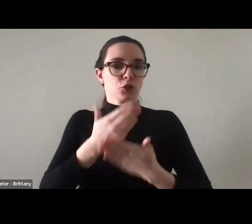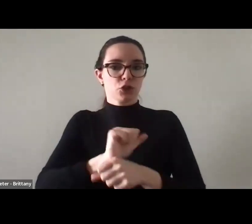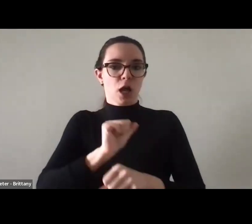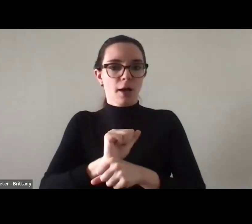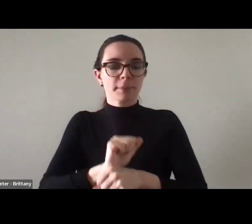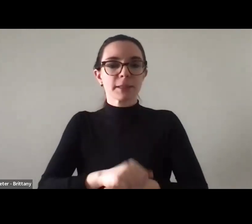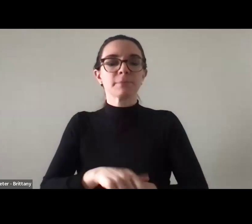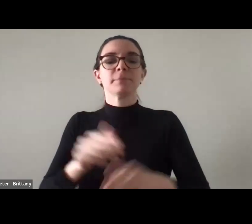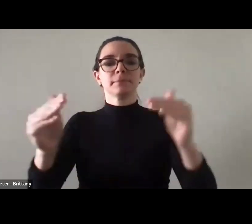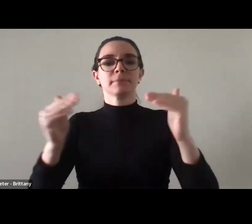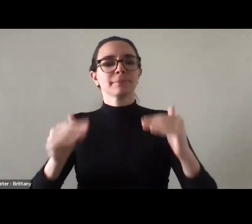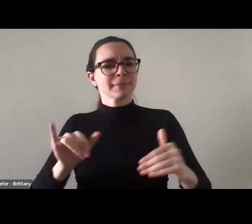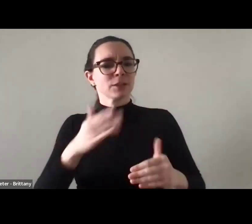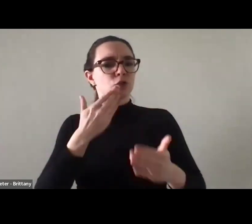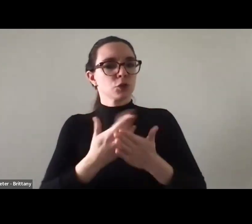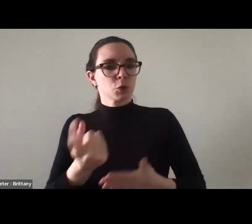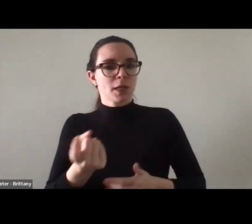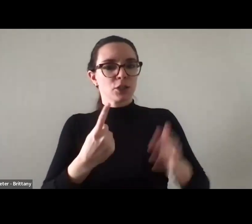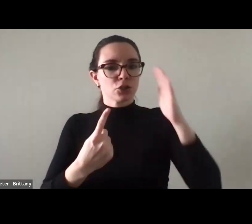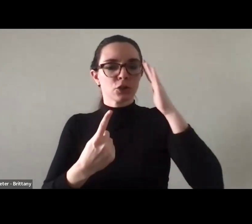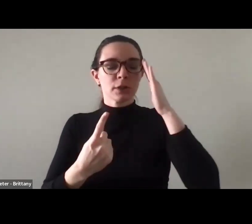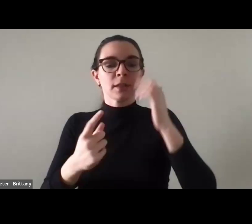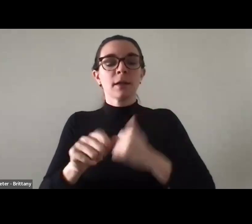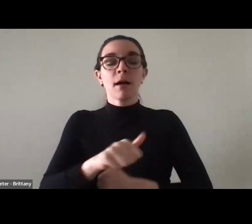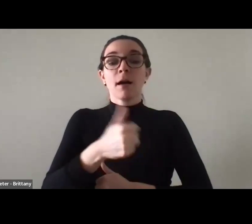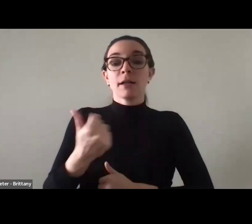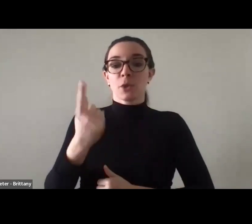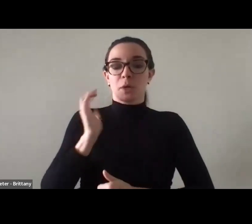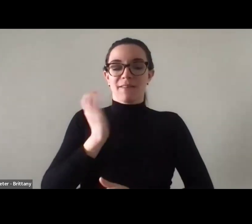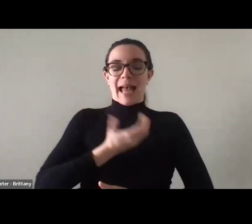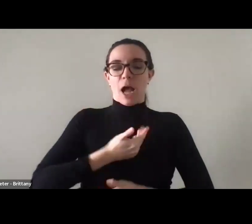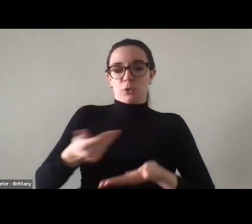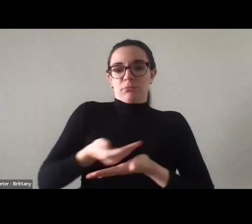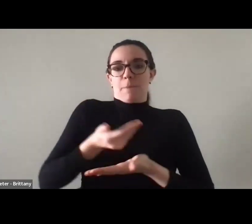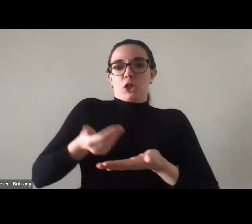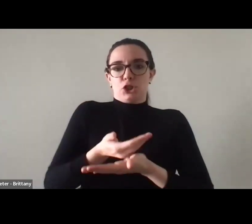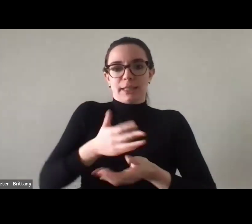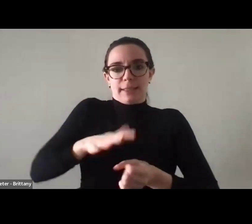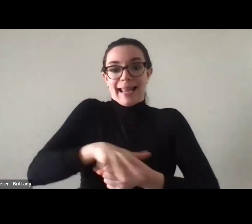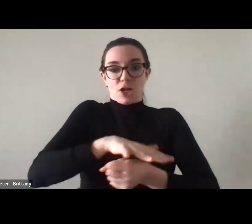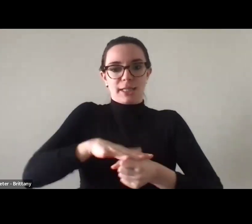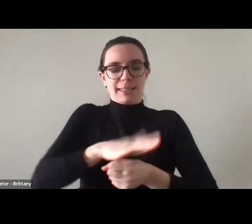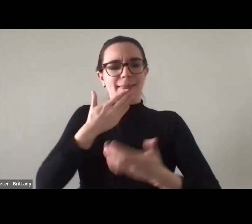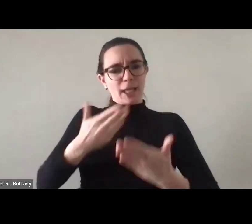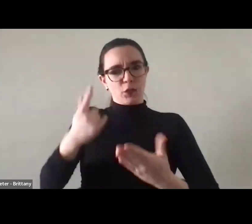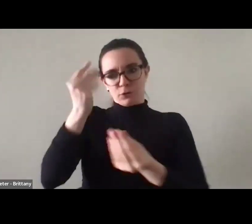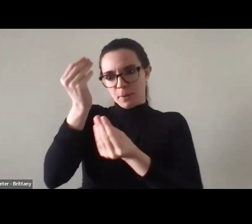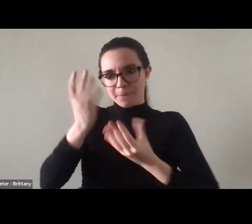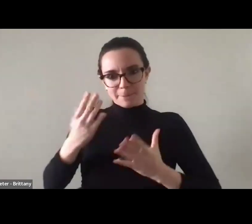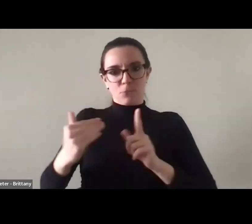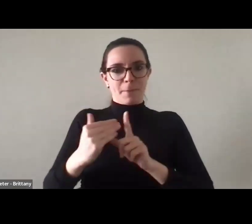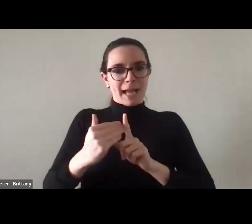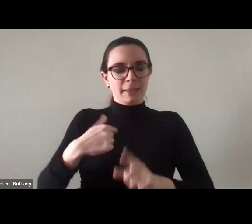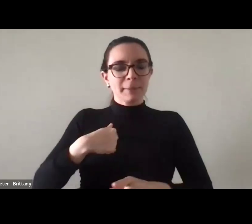Yeah, that's a good question, and that's another one of our emerging areas that thank you for reminding me that I didn't know earlier, is